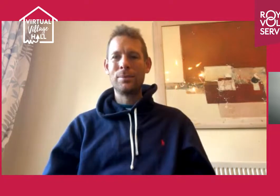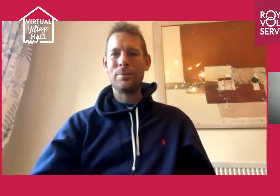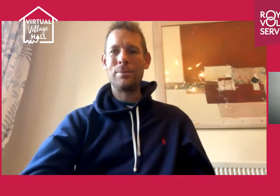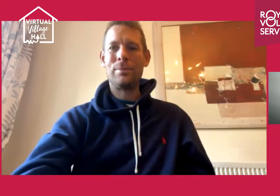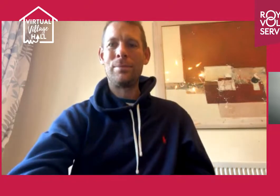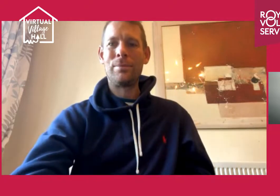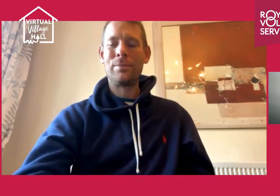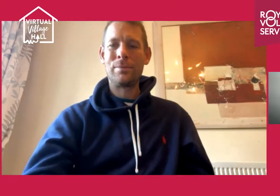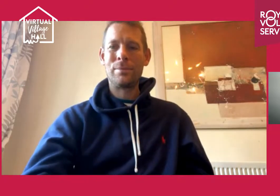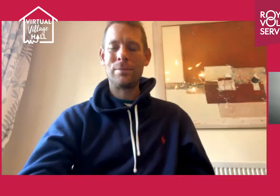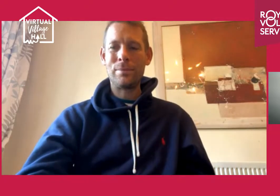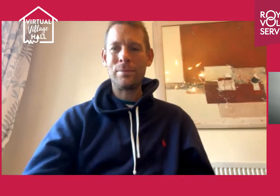Lion.